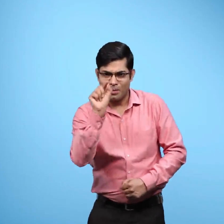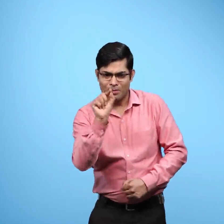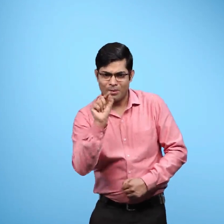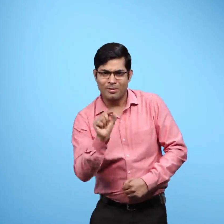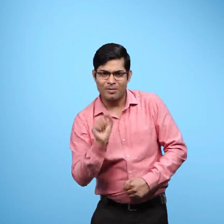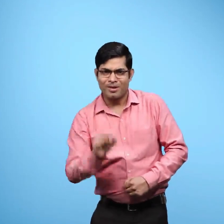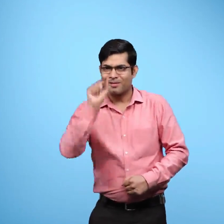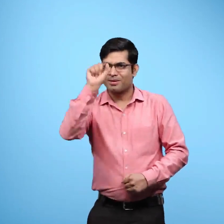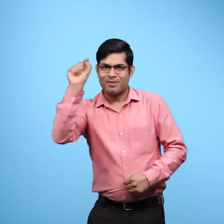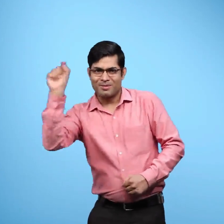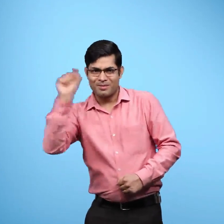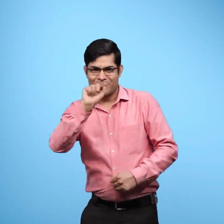Designs with dots.